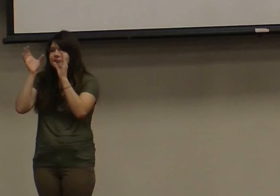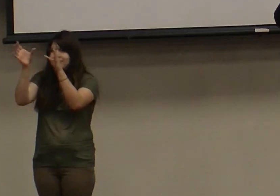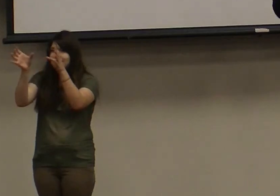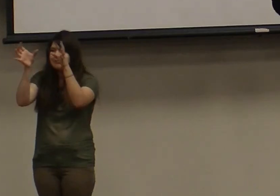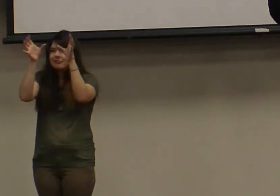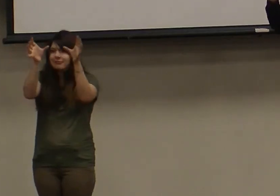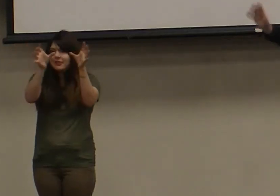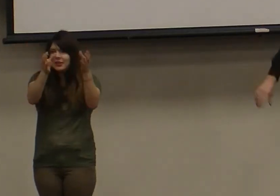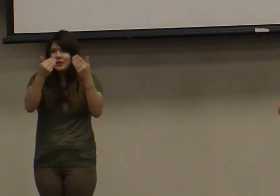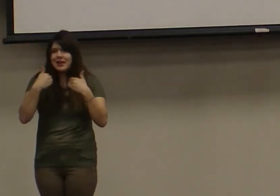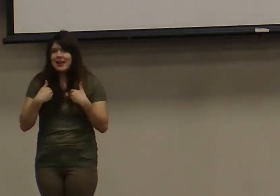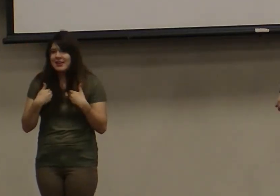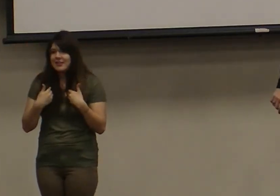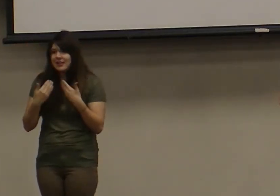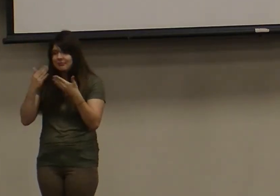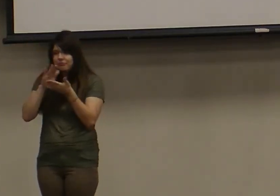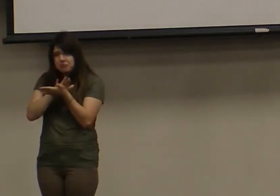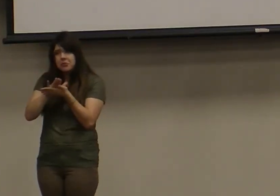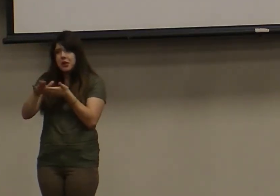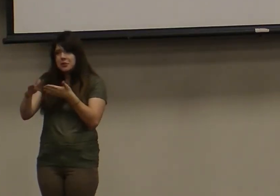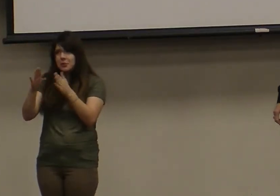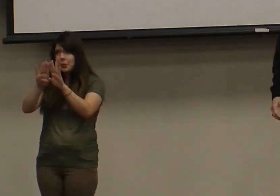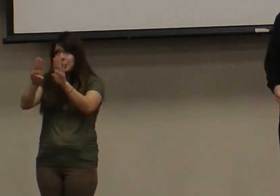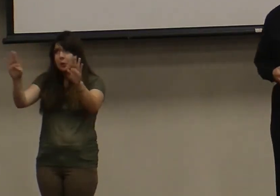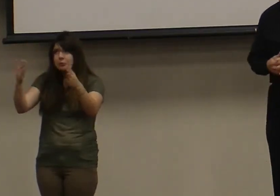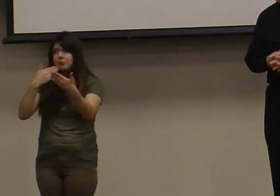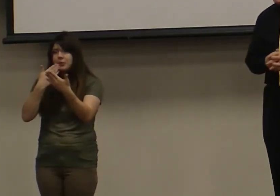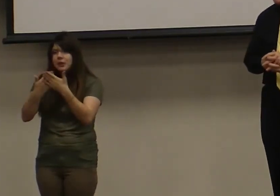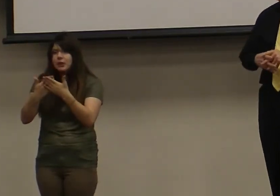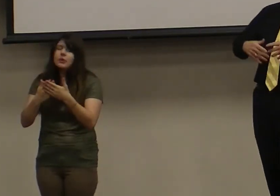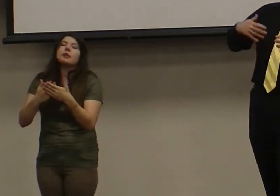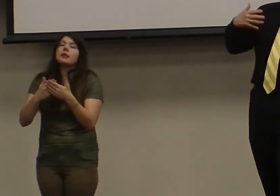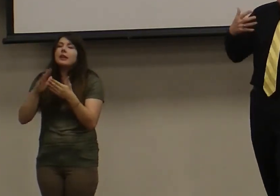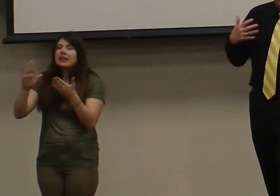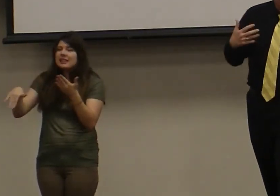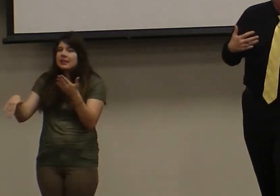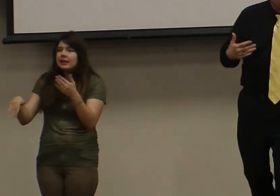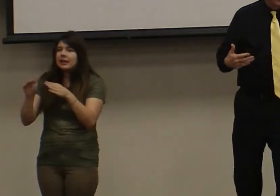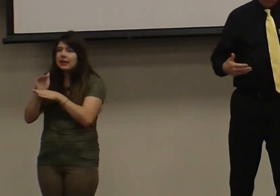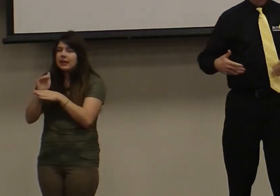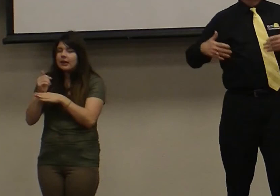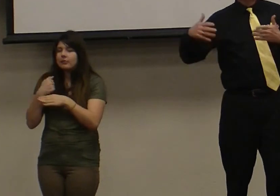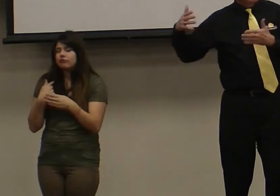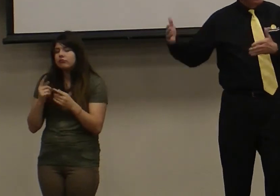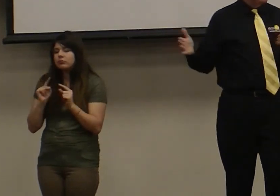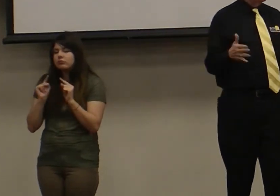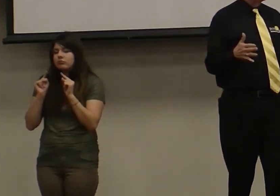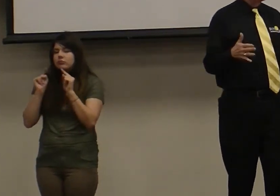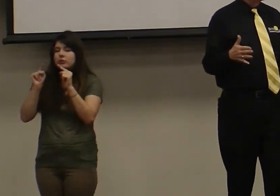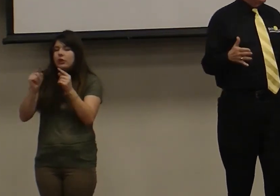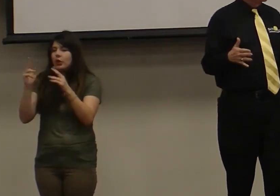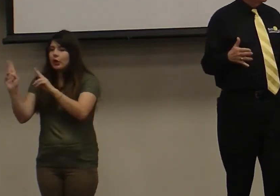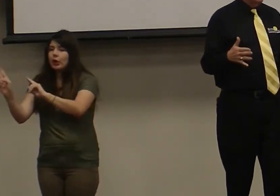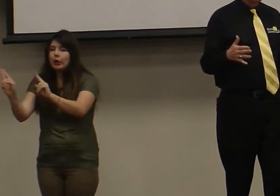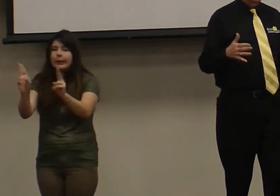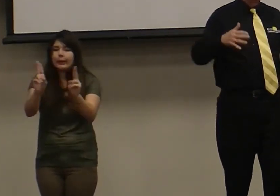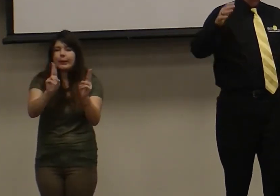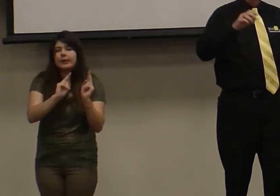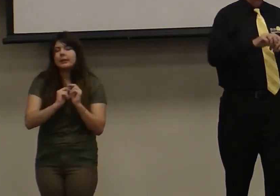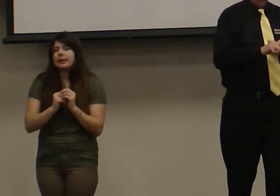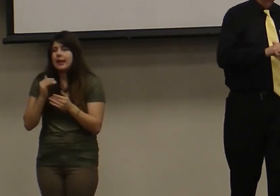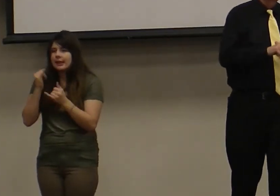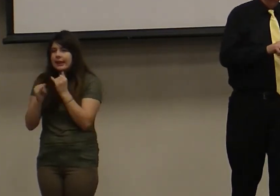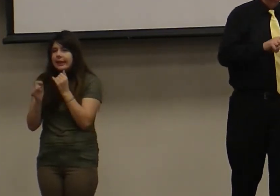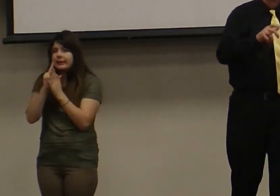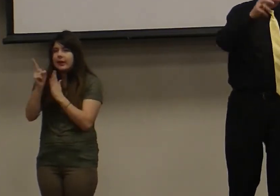have a nice wall of goods. We were doing this late at night, and we were trying to hurry, try to get done in that last hour right there